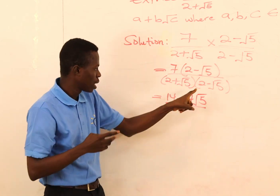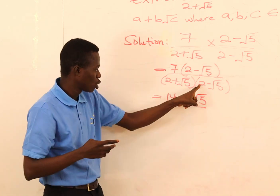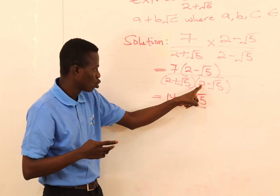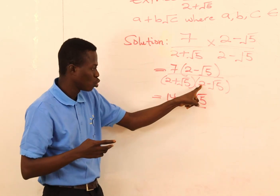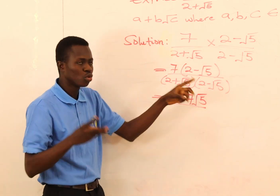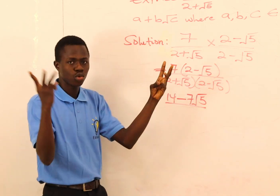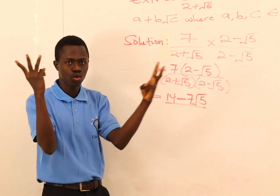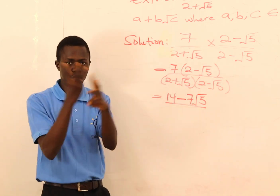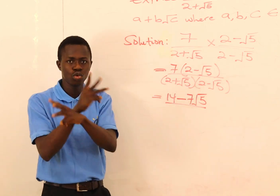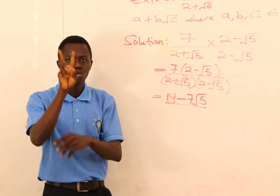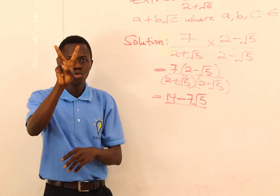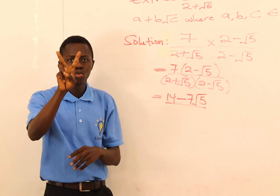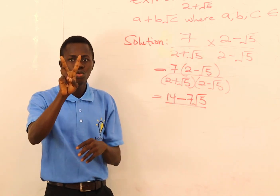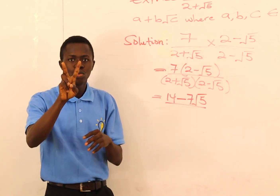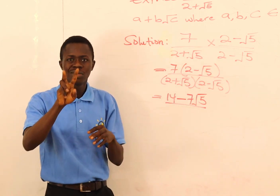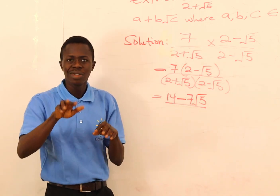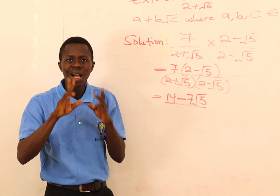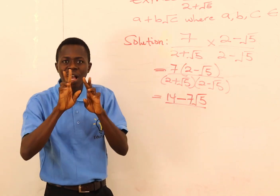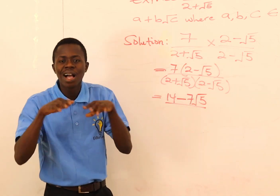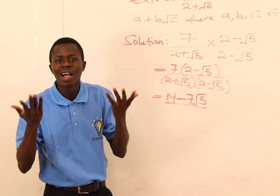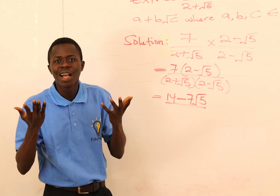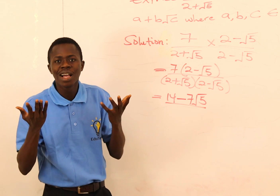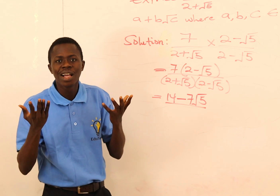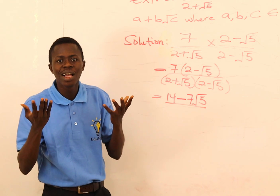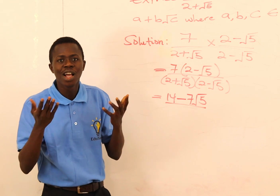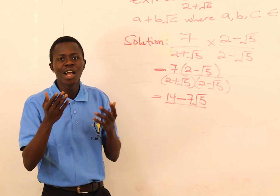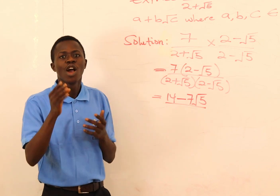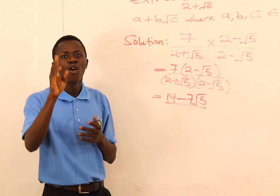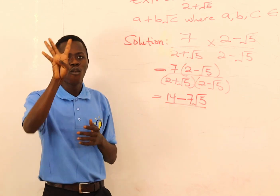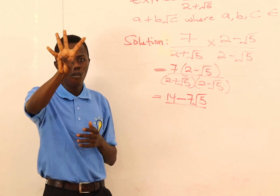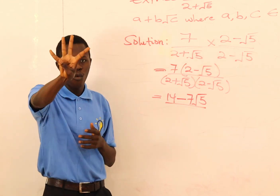So with the numerator we are done. Now let's move on to the denominator.